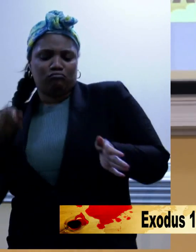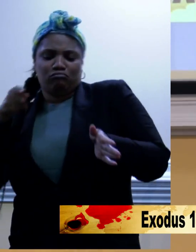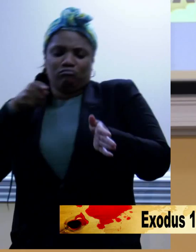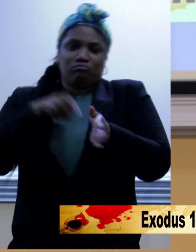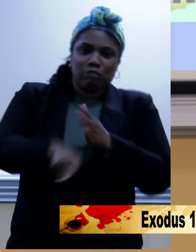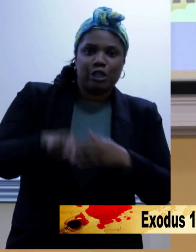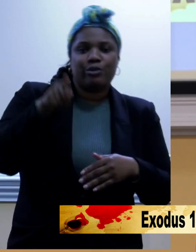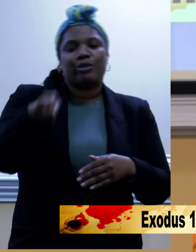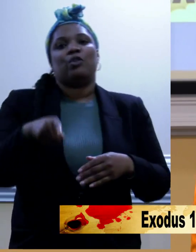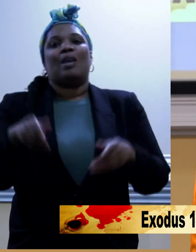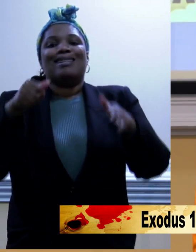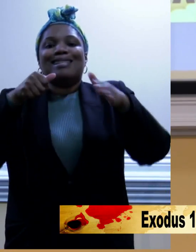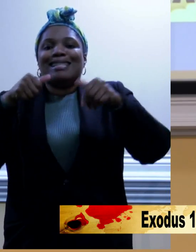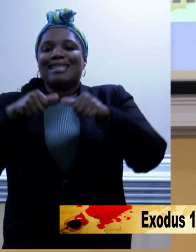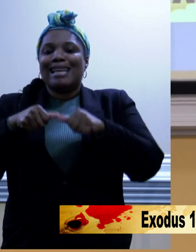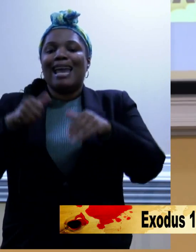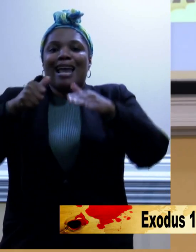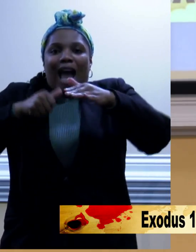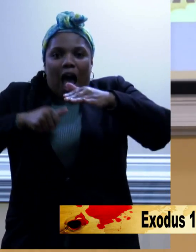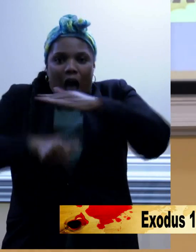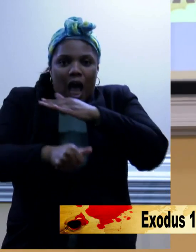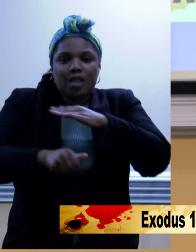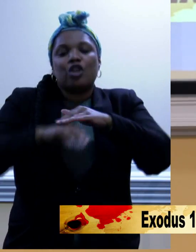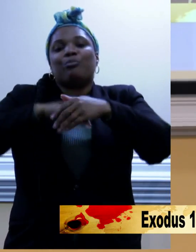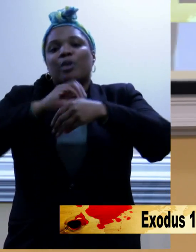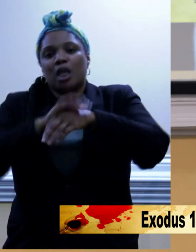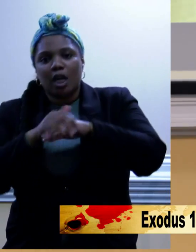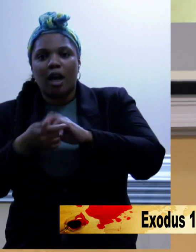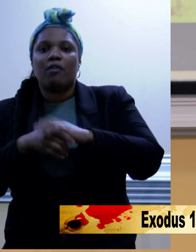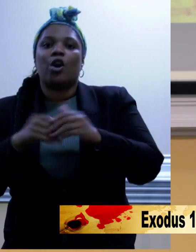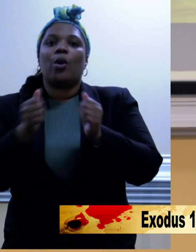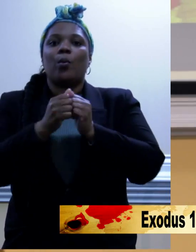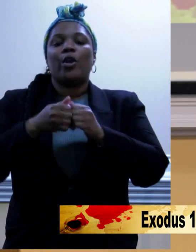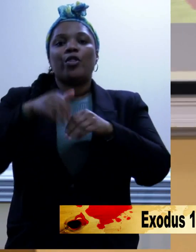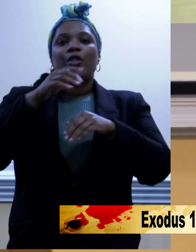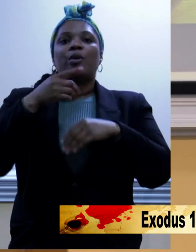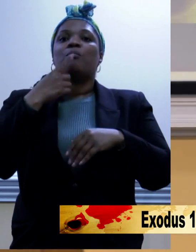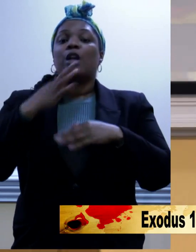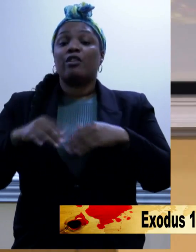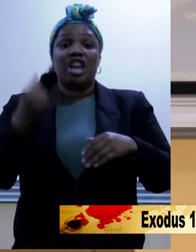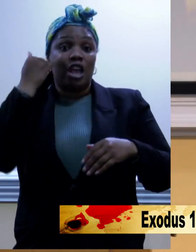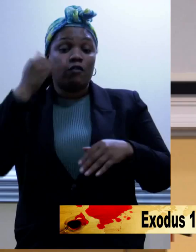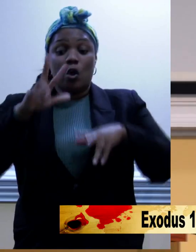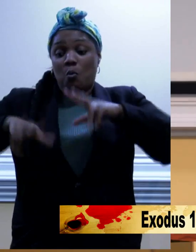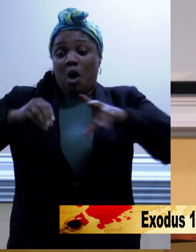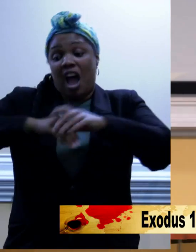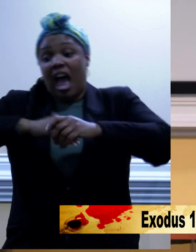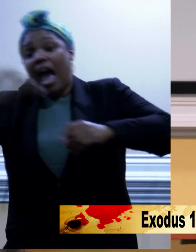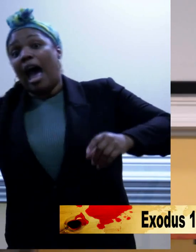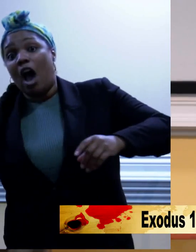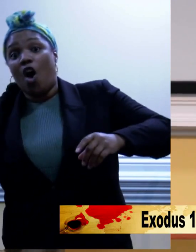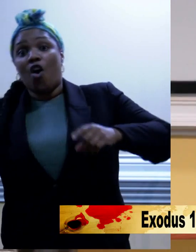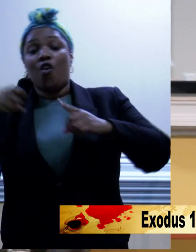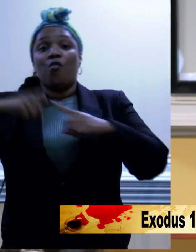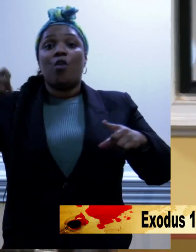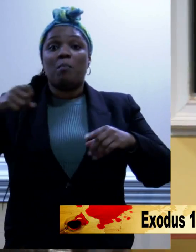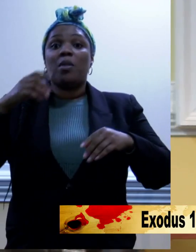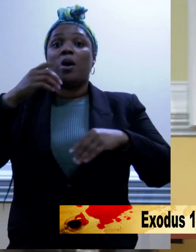You. Same thing with the blood of Jesus. Make it plain. If you walk out from under the blood of Jesus, the destroyer is waiting on